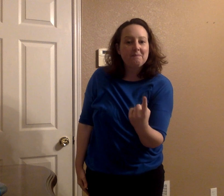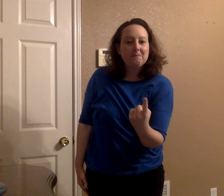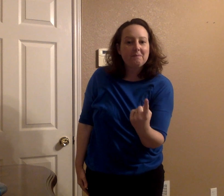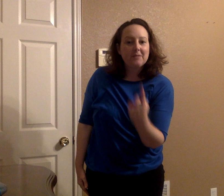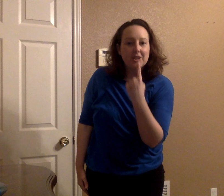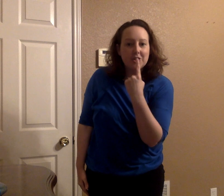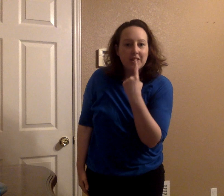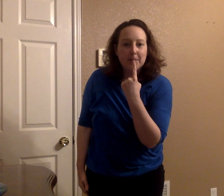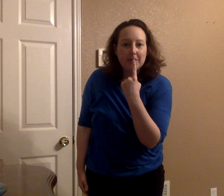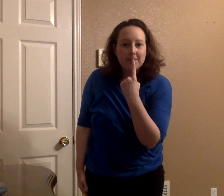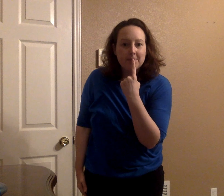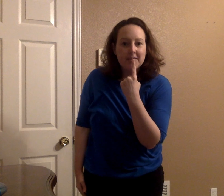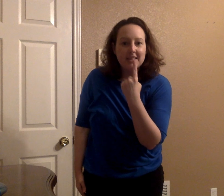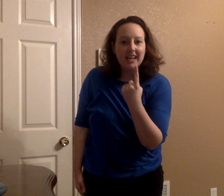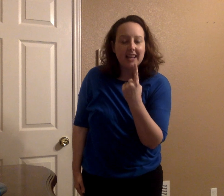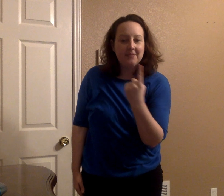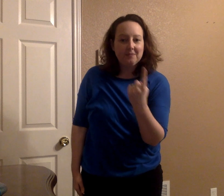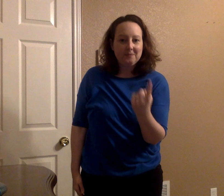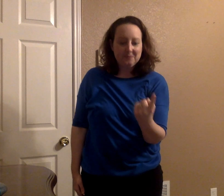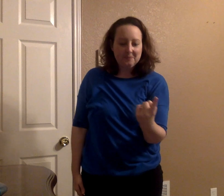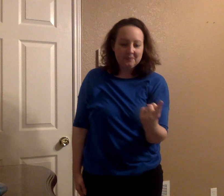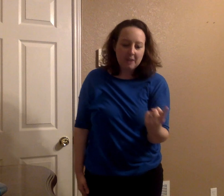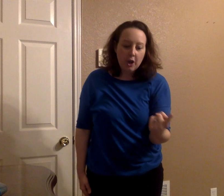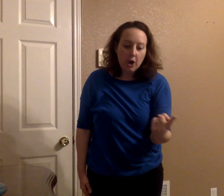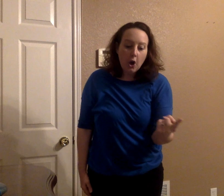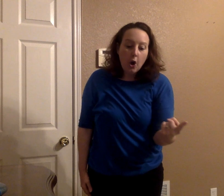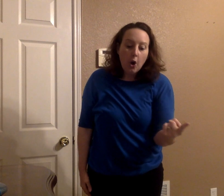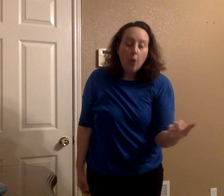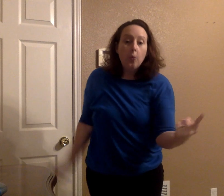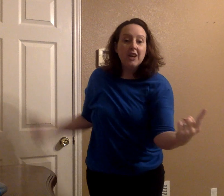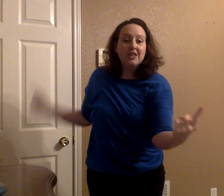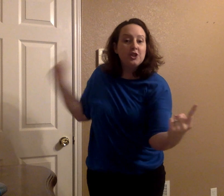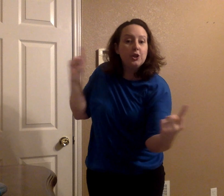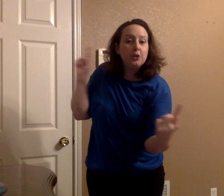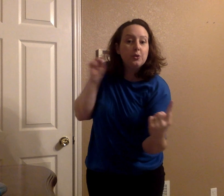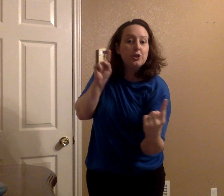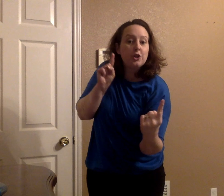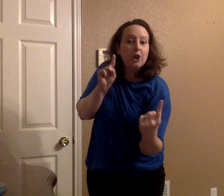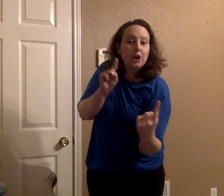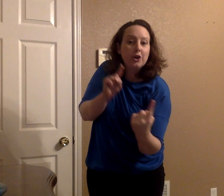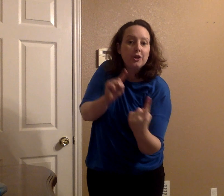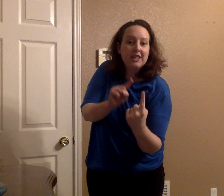Touch your lip, say, was to certain